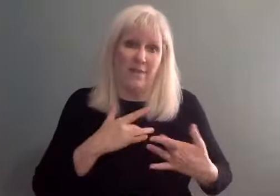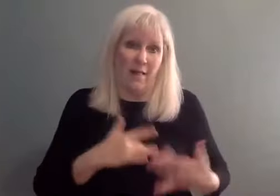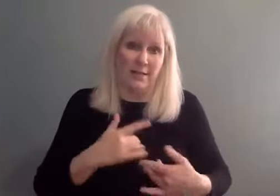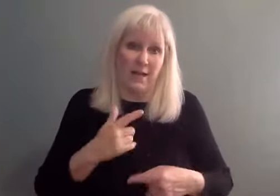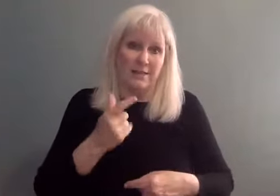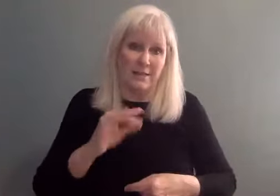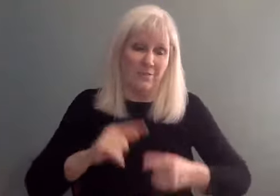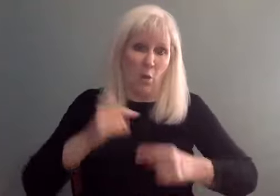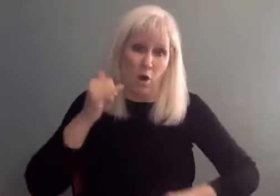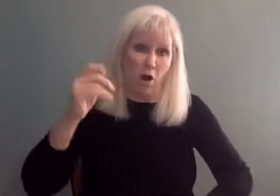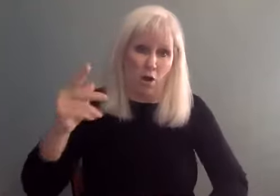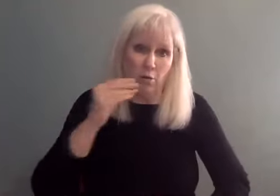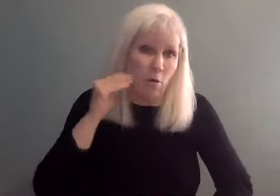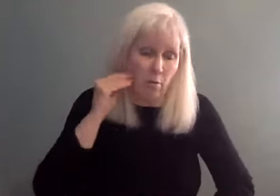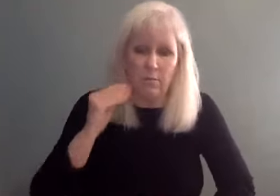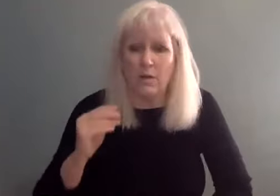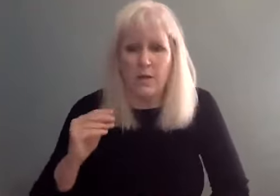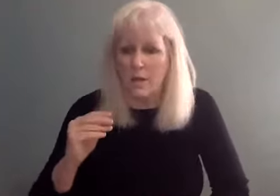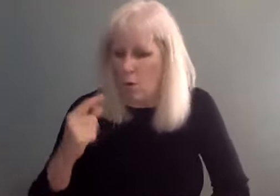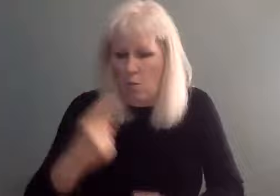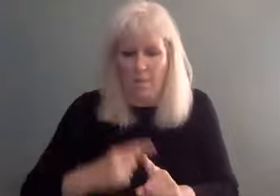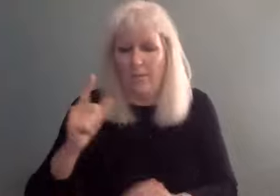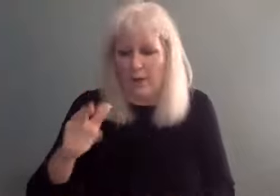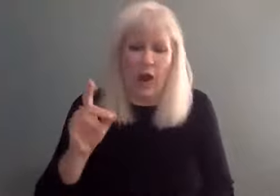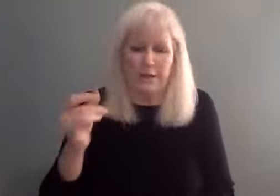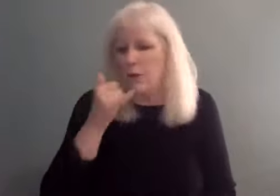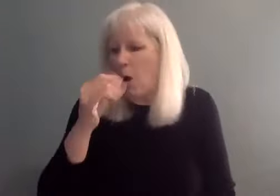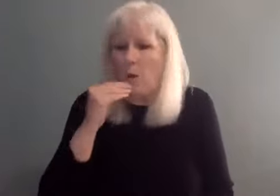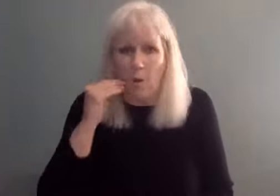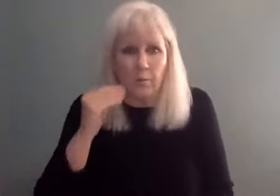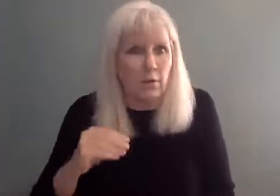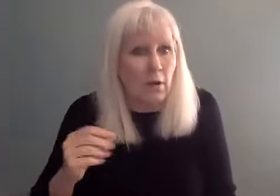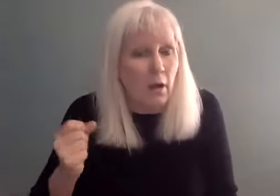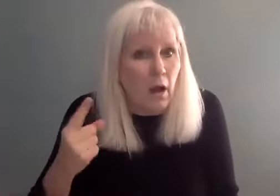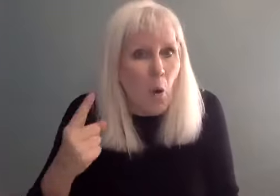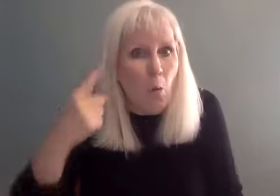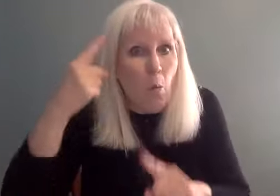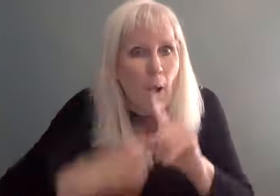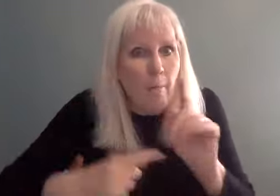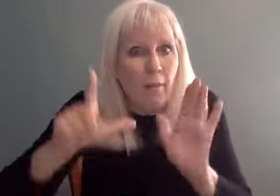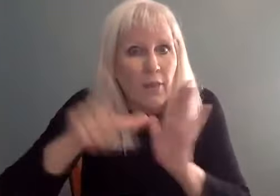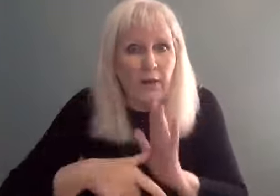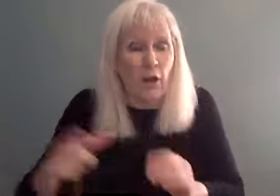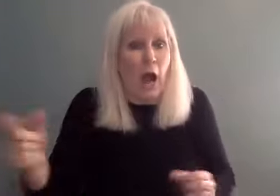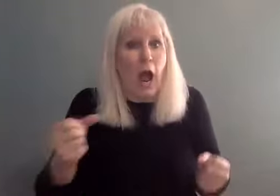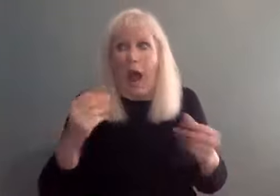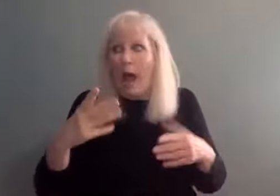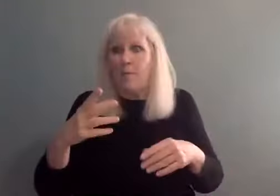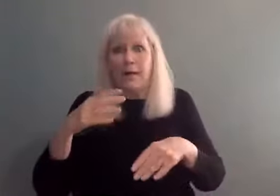And maybe it was maybe a month later, and I called home. How many sleepless nights? It's not about you, Sharon. It's not about you in this